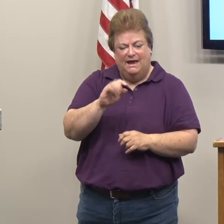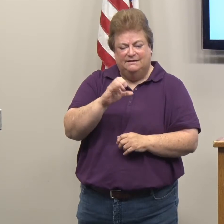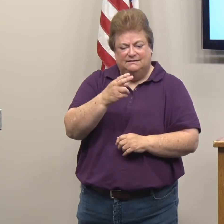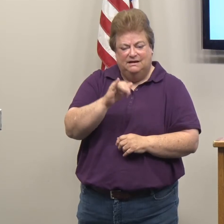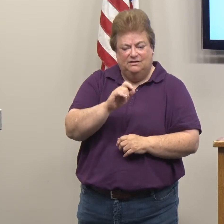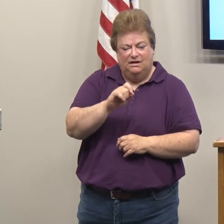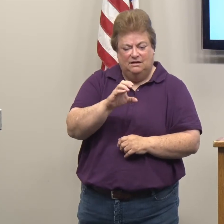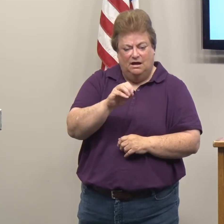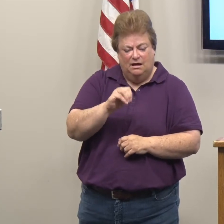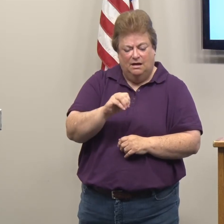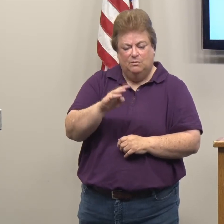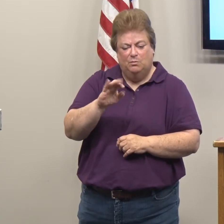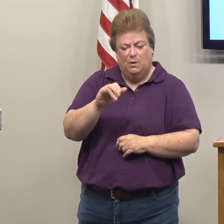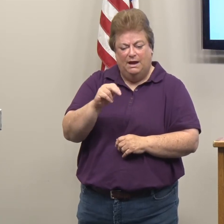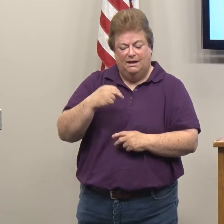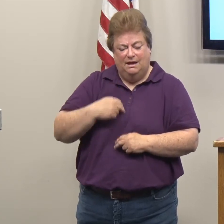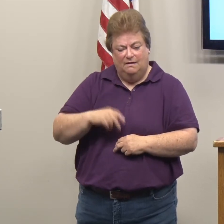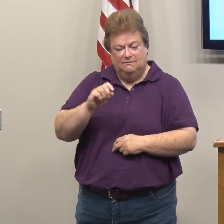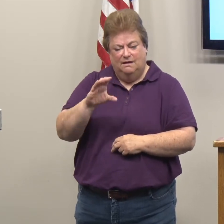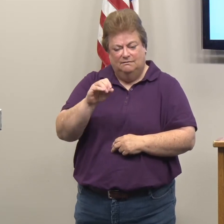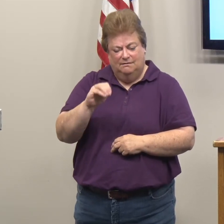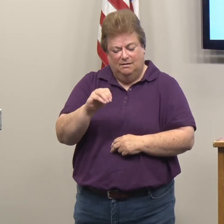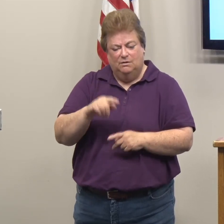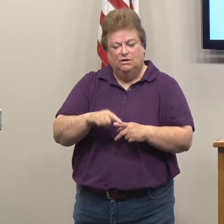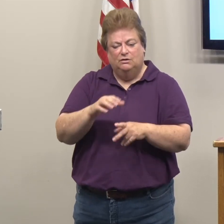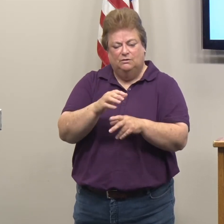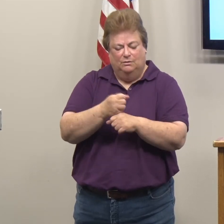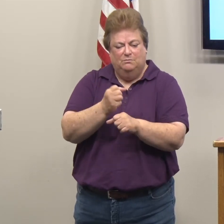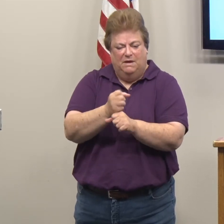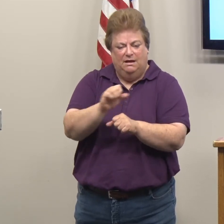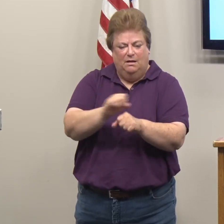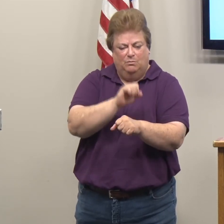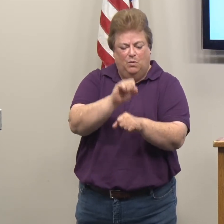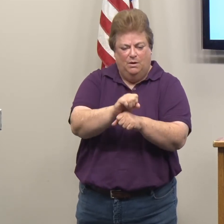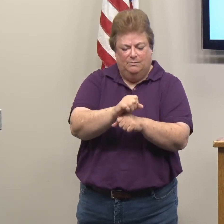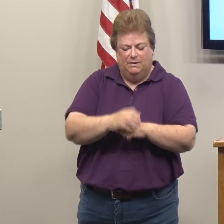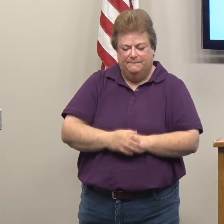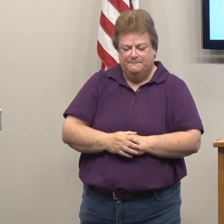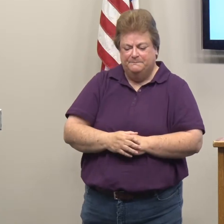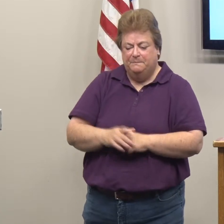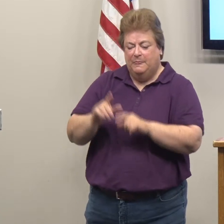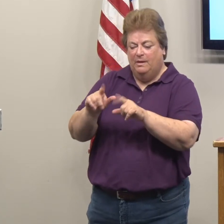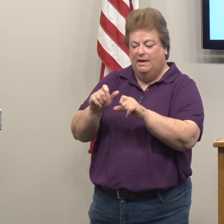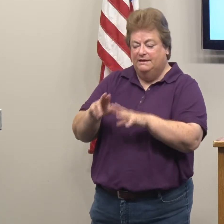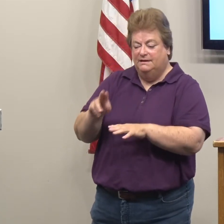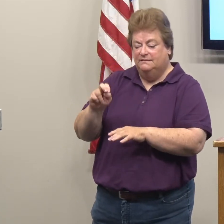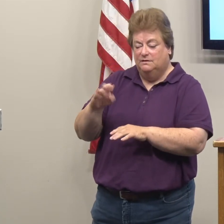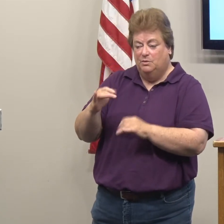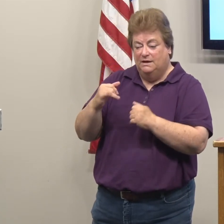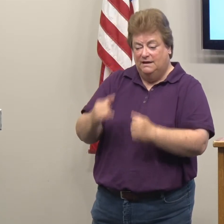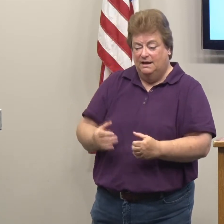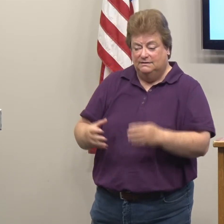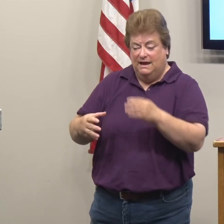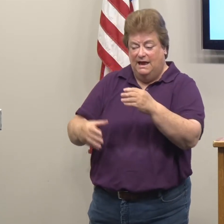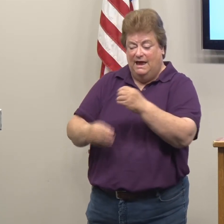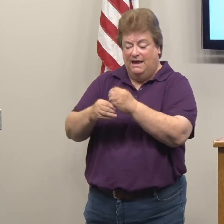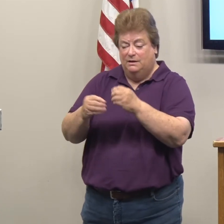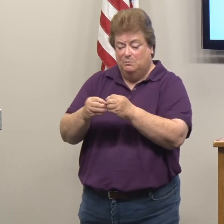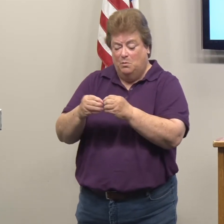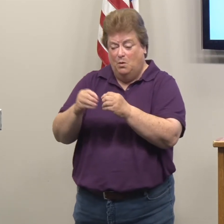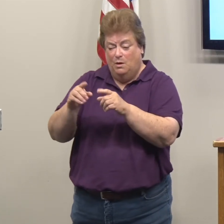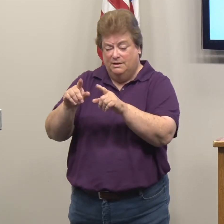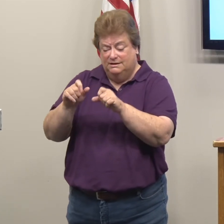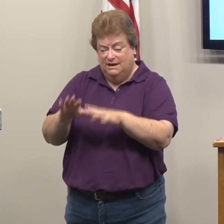chihealth.com, bryanhealth.com to make your appointment. Test Nebraska has expanded testing to 6 days a week